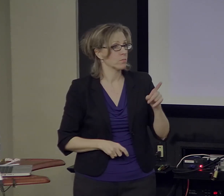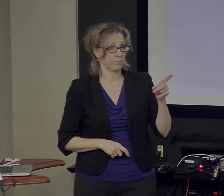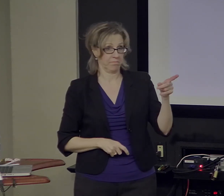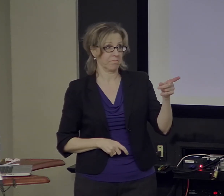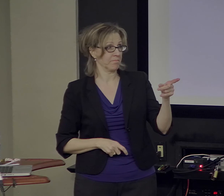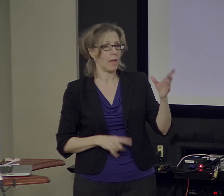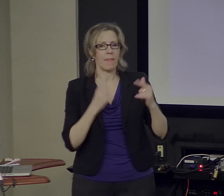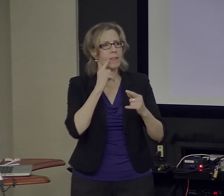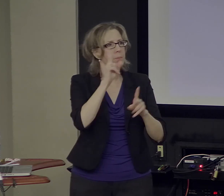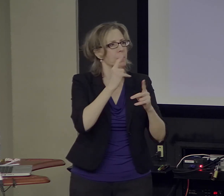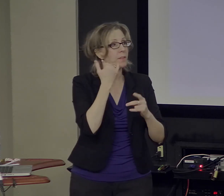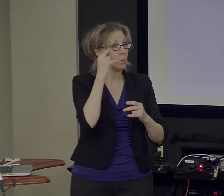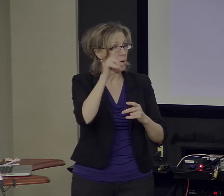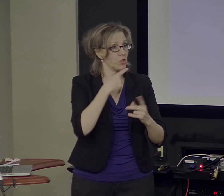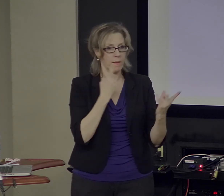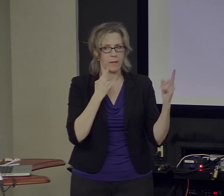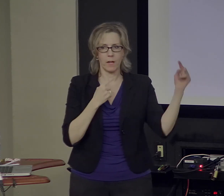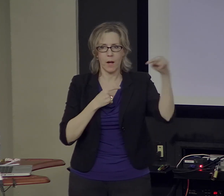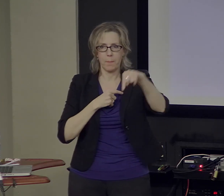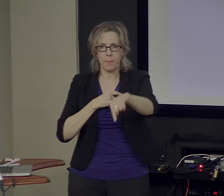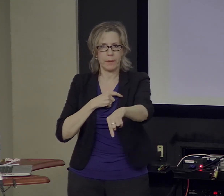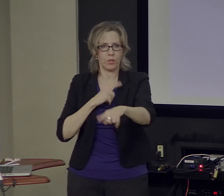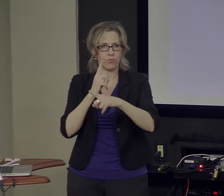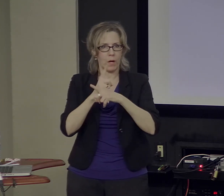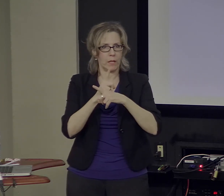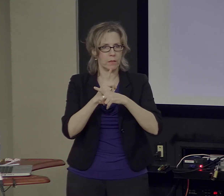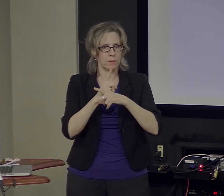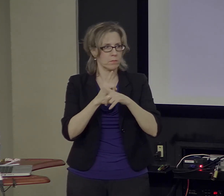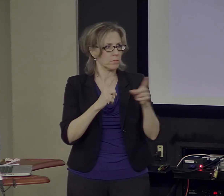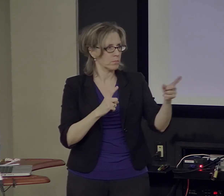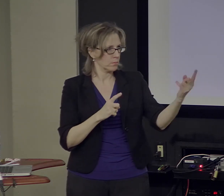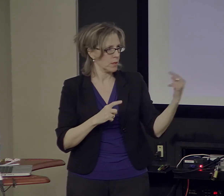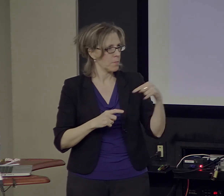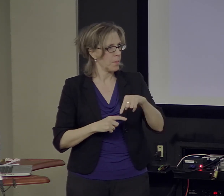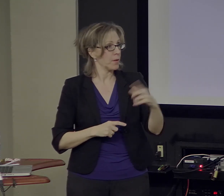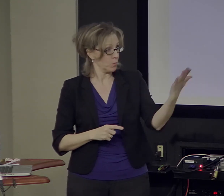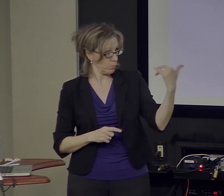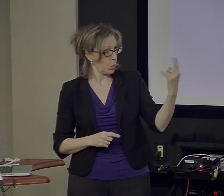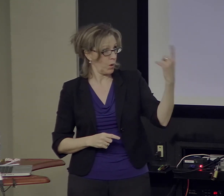looks like about 5 minutes for some more questions. If you could come to the front of the room.